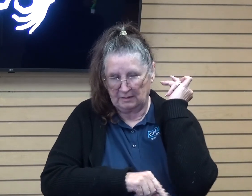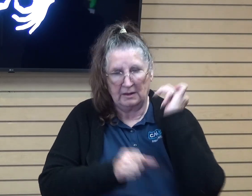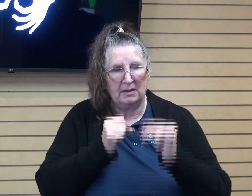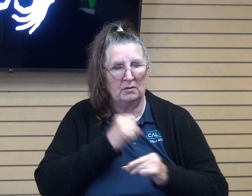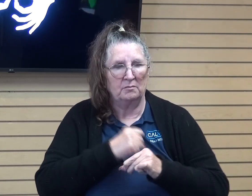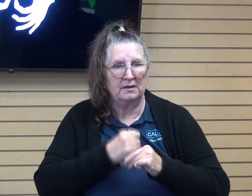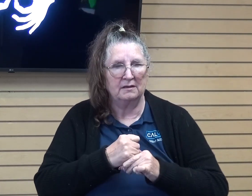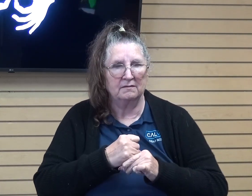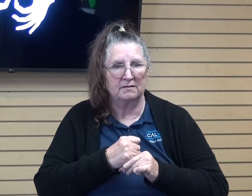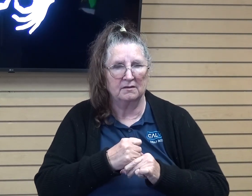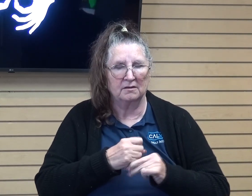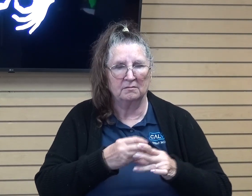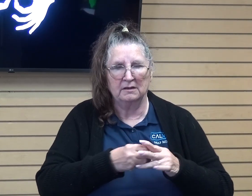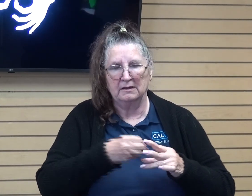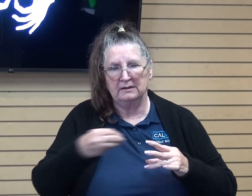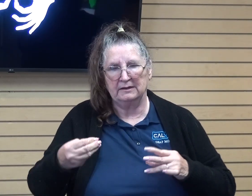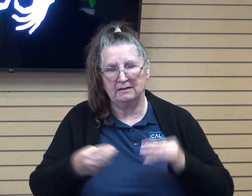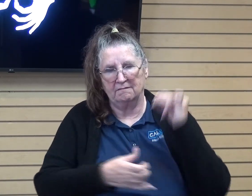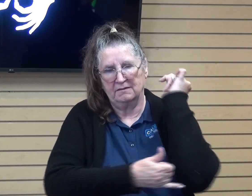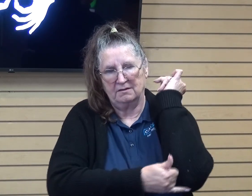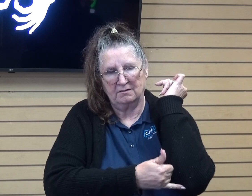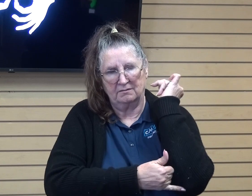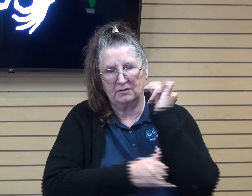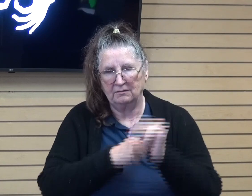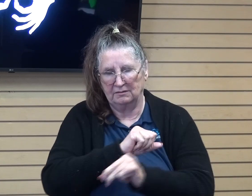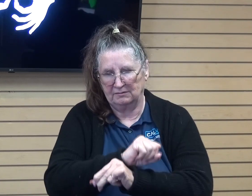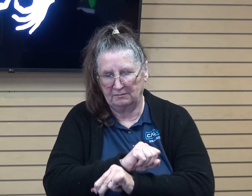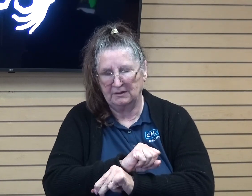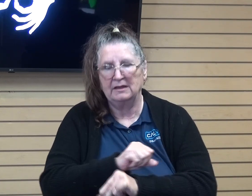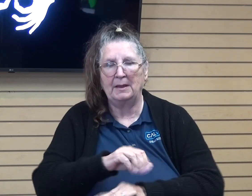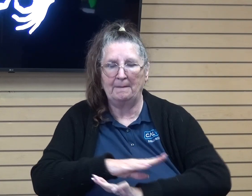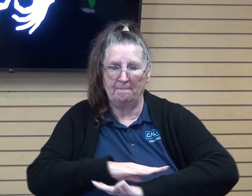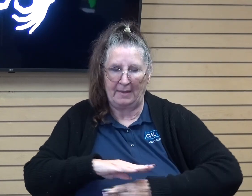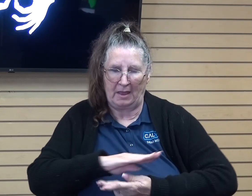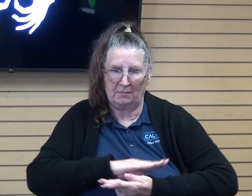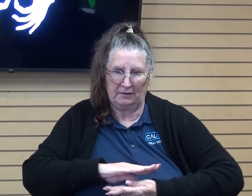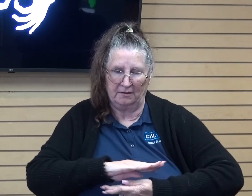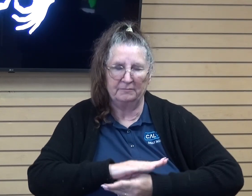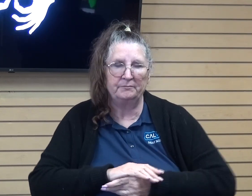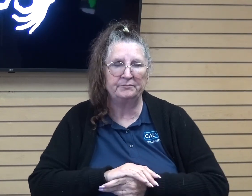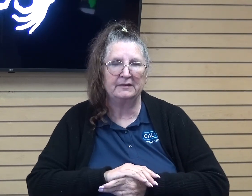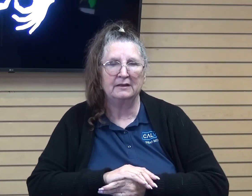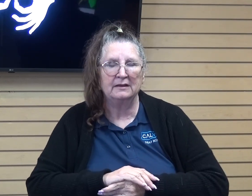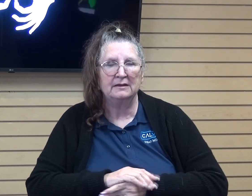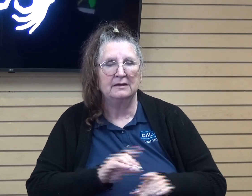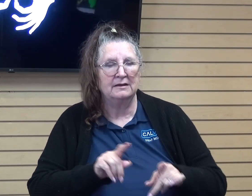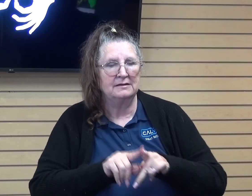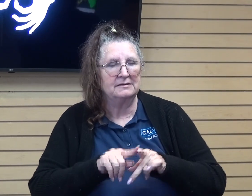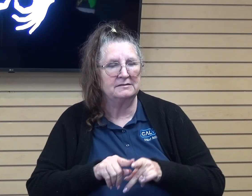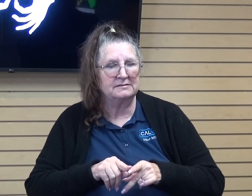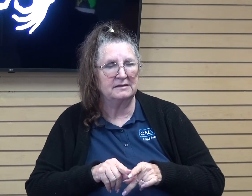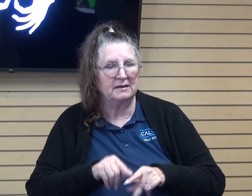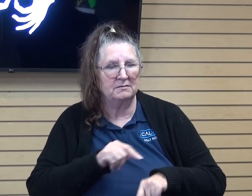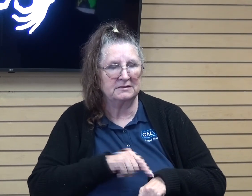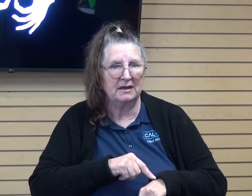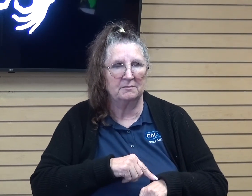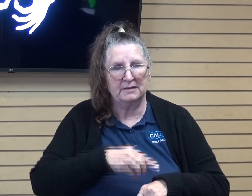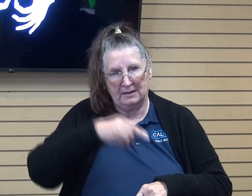refugees and captives in Babylon. This is the same kind of time as Daniel and his friends too, to give you